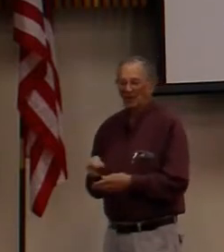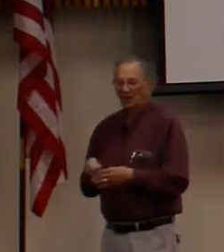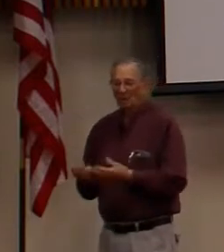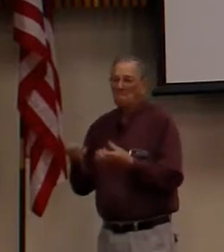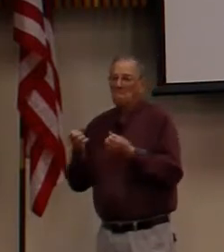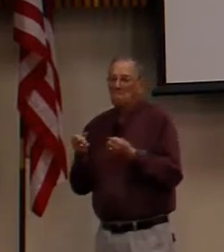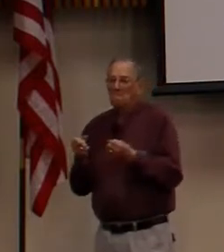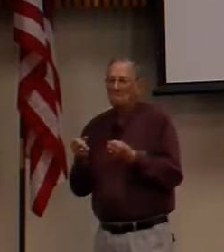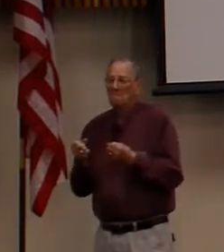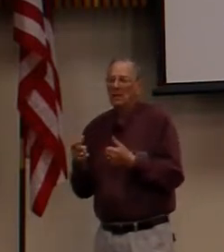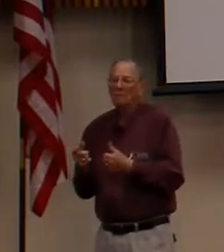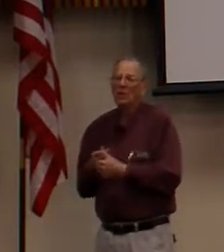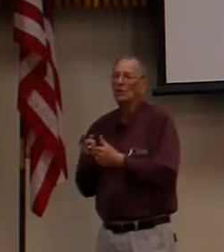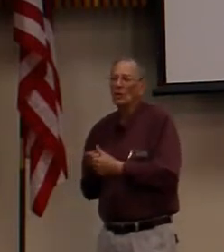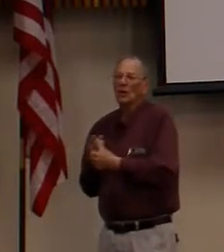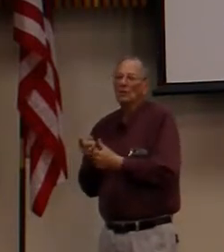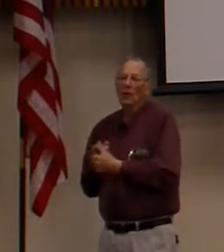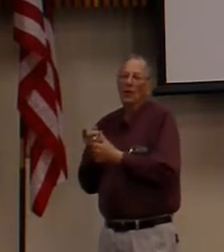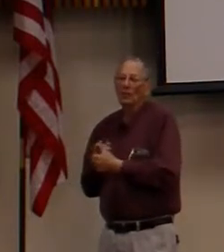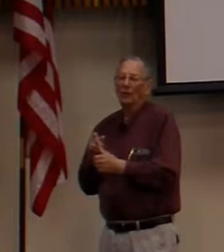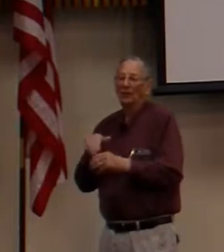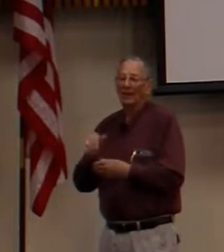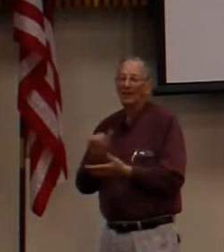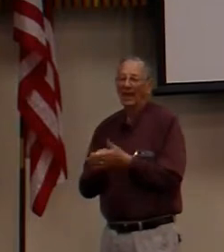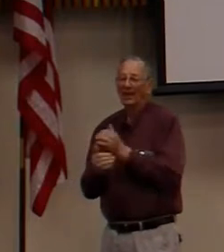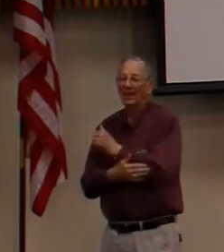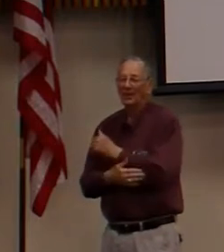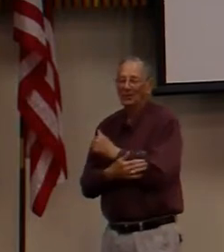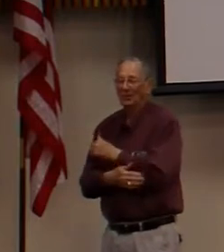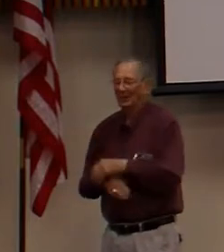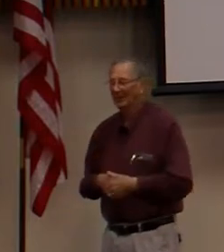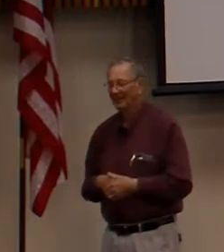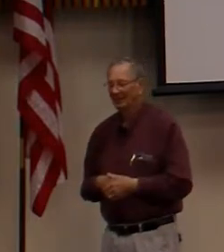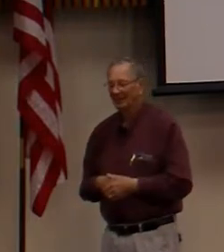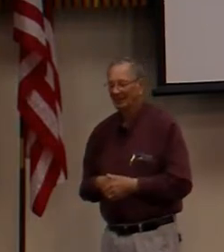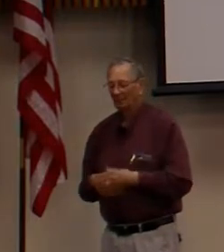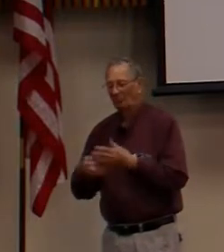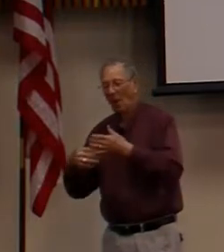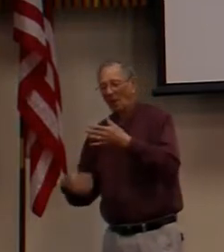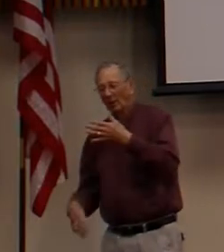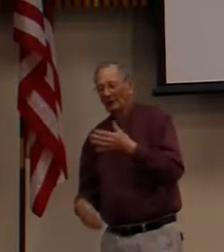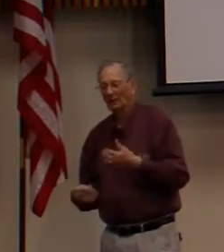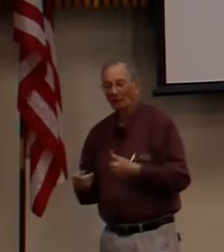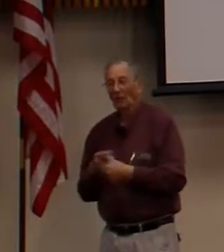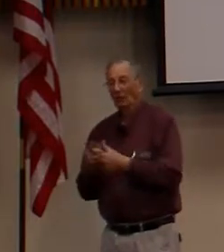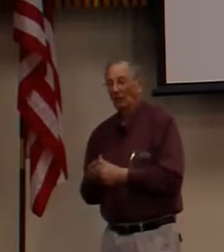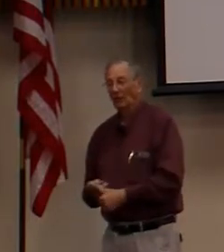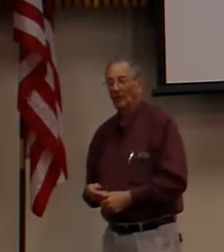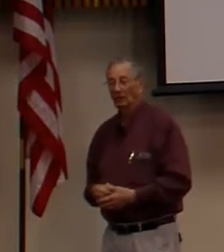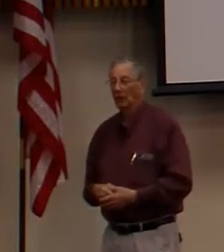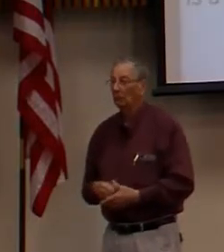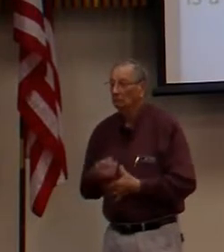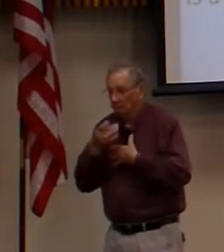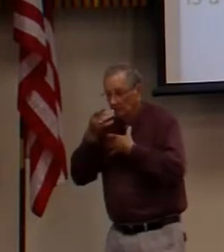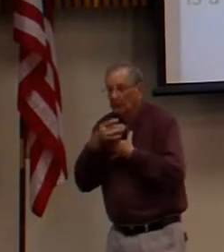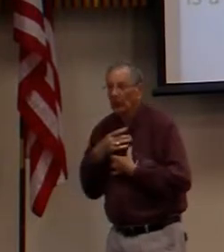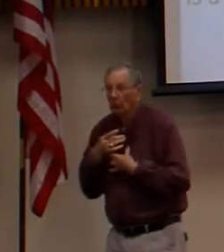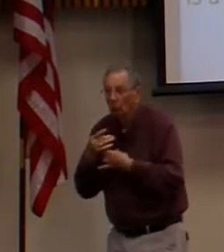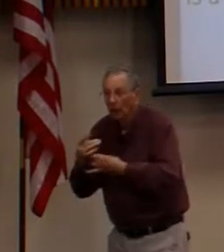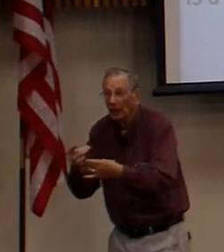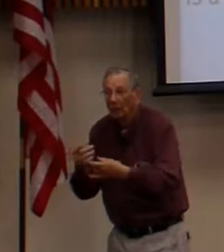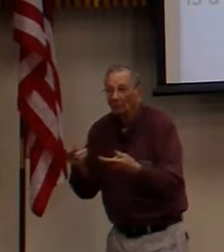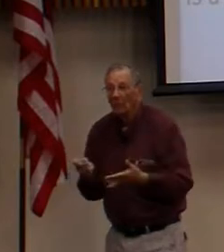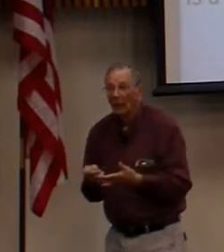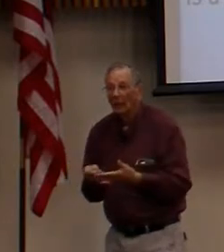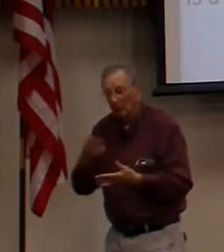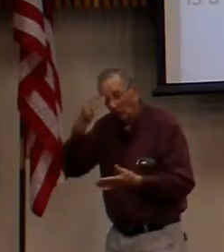a lot of firsts in the country. And I'll mention that here in just a moment, but it's really an intriguing place just for the history of